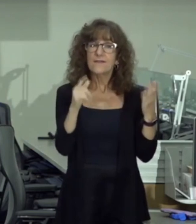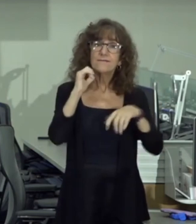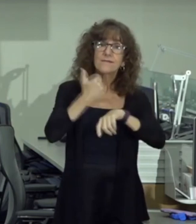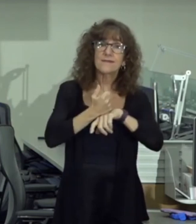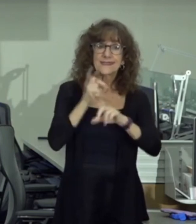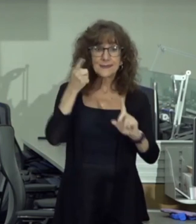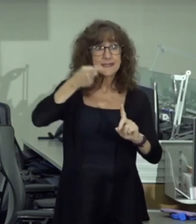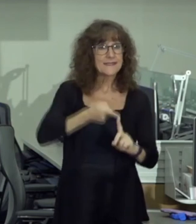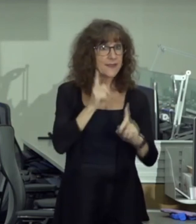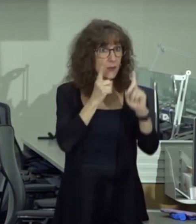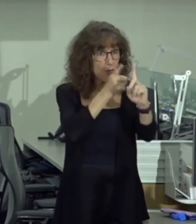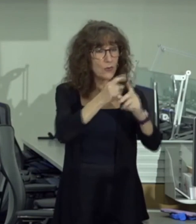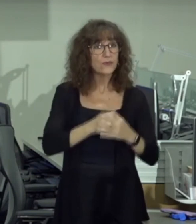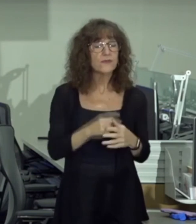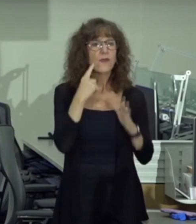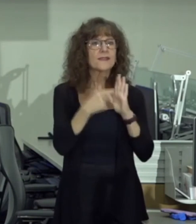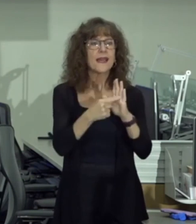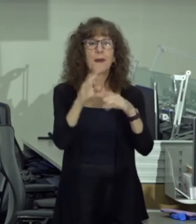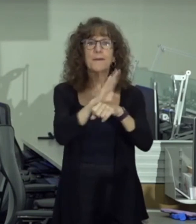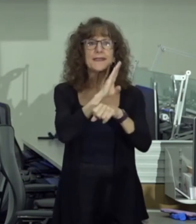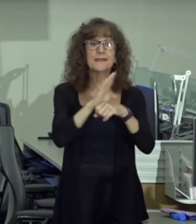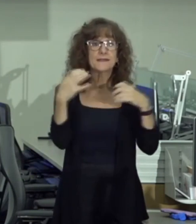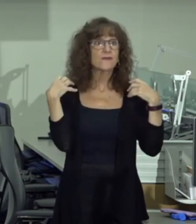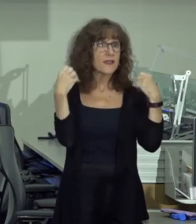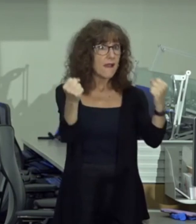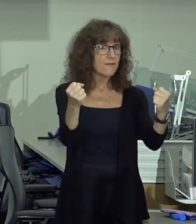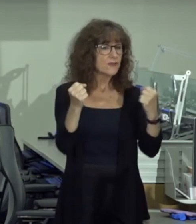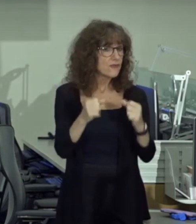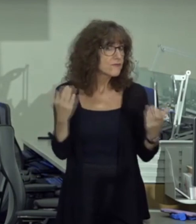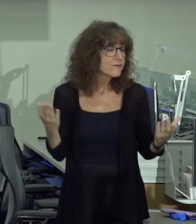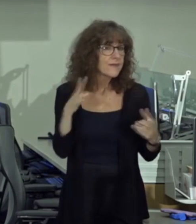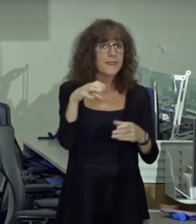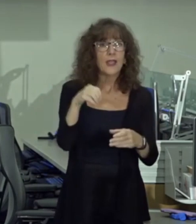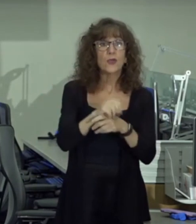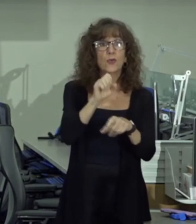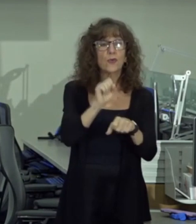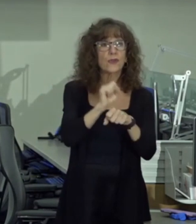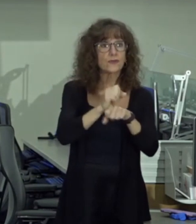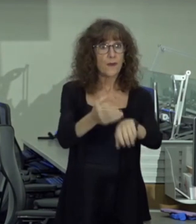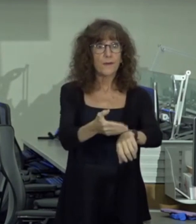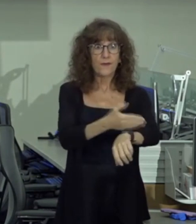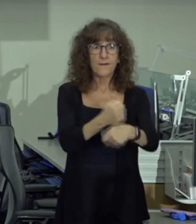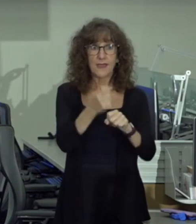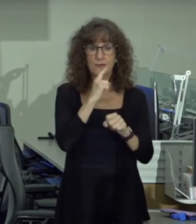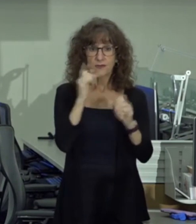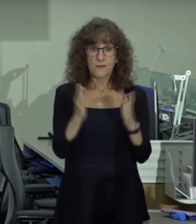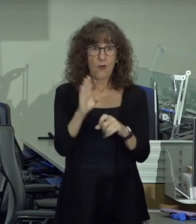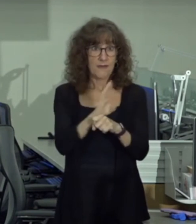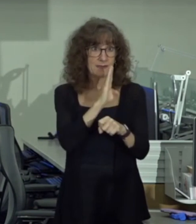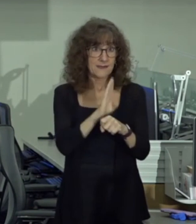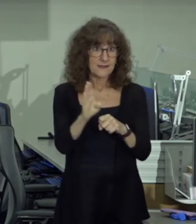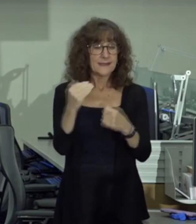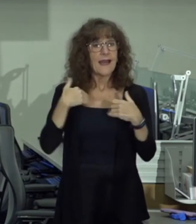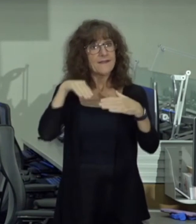create specific goals. For example, our business recovery strategy will include work to improve and ensure that small businesses